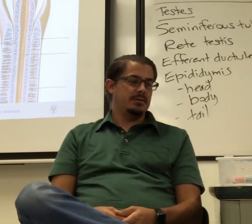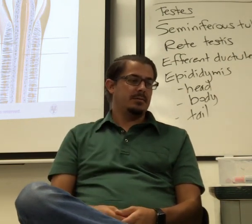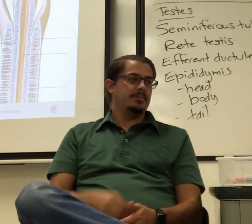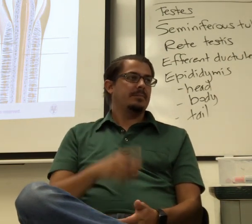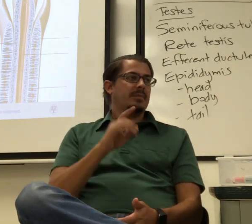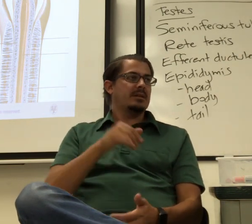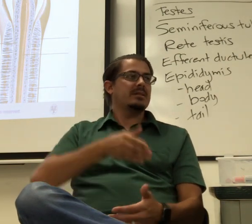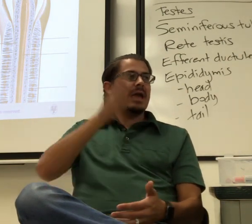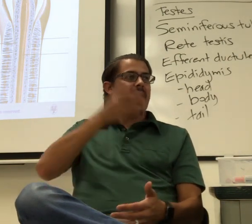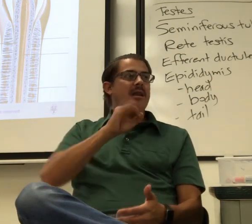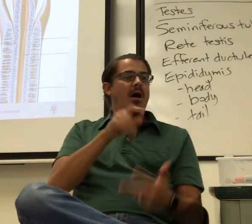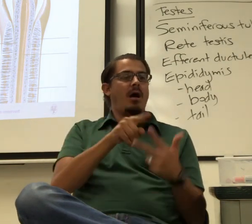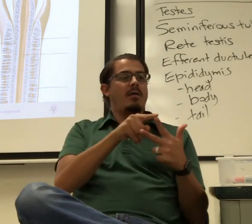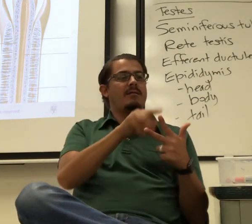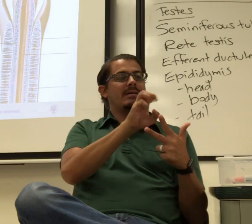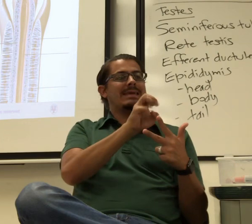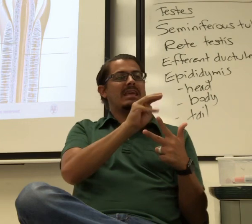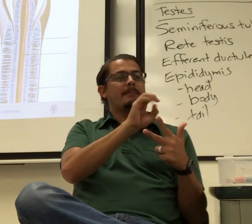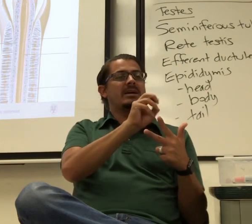emission,